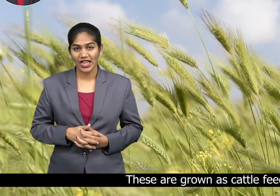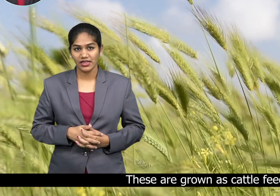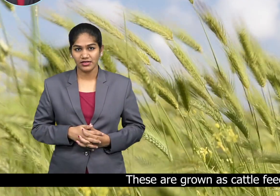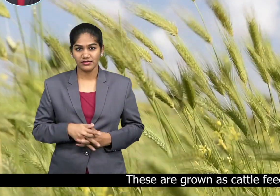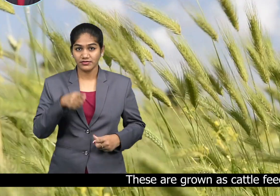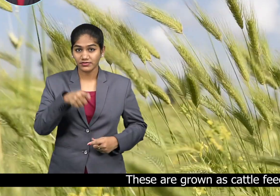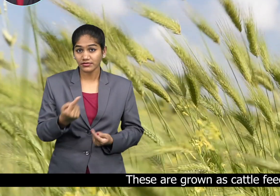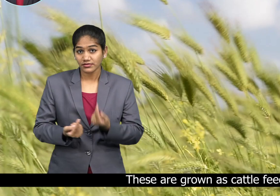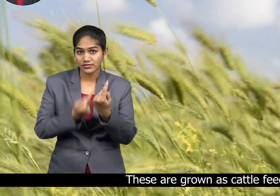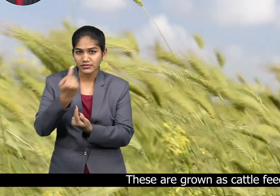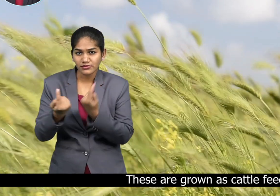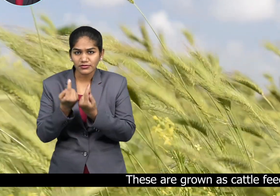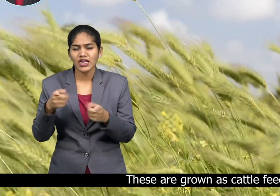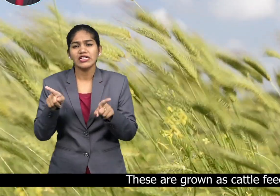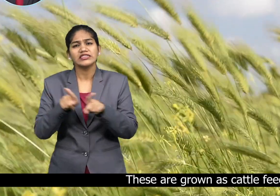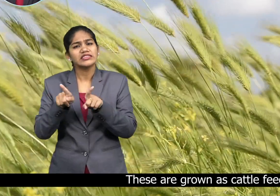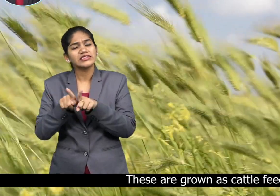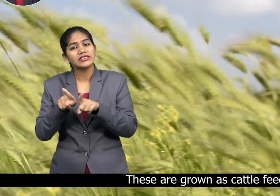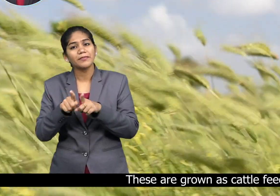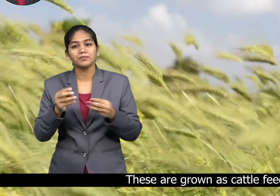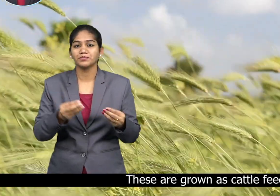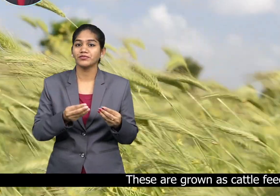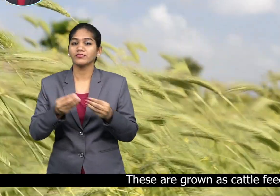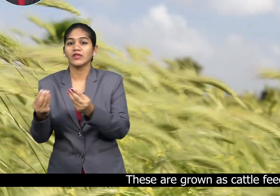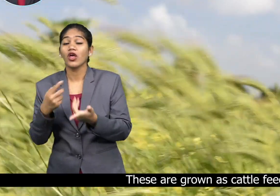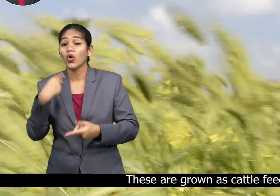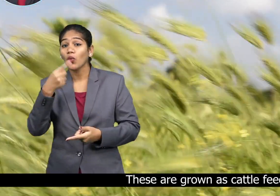These are grown as cattle feed also.